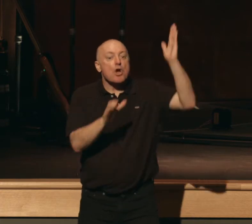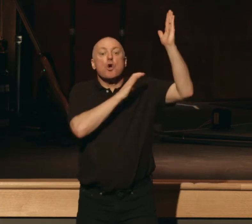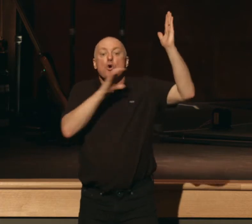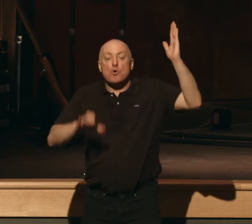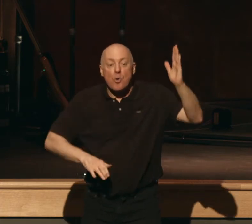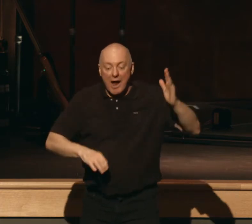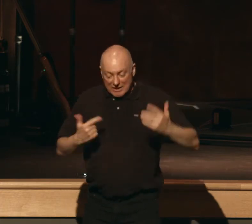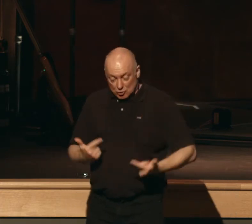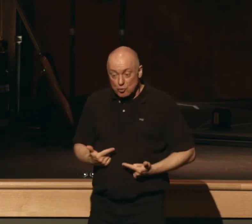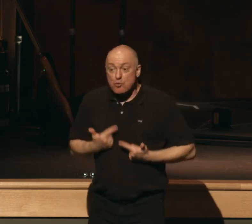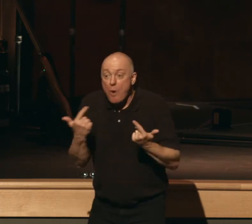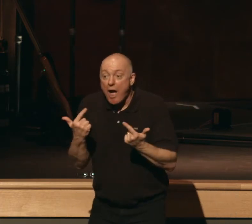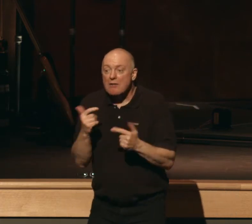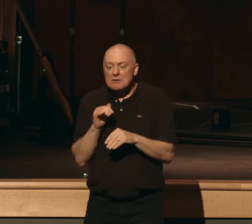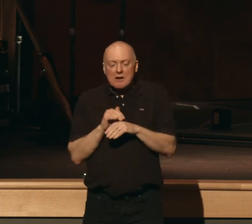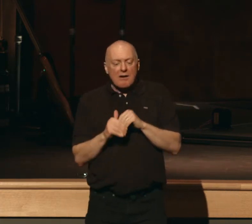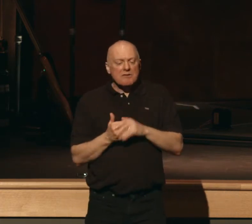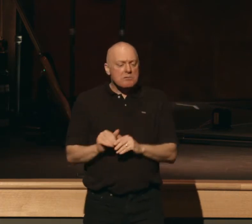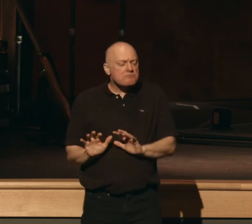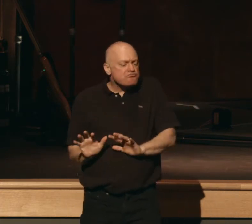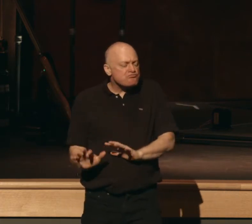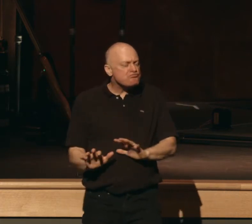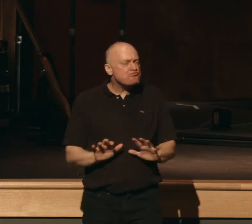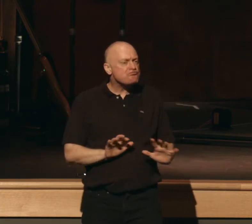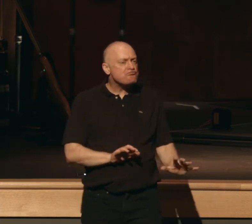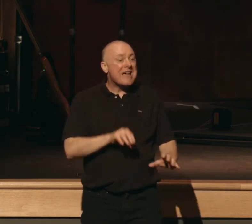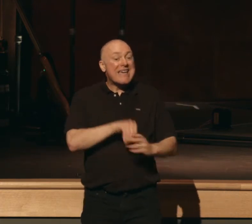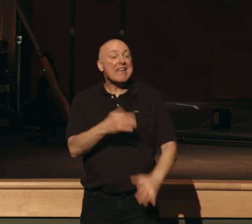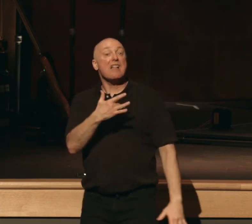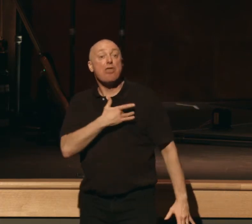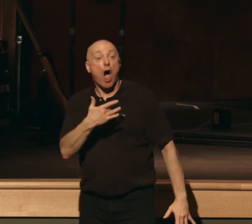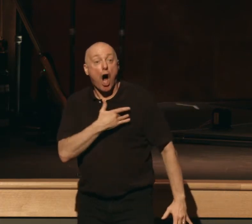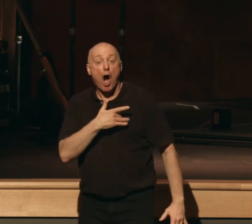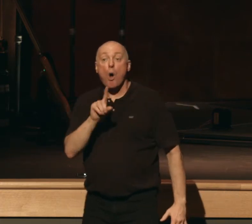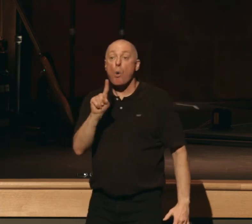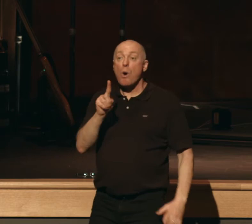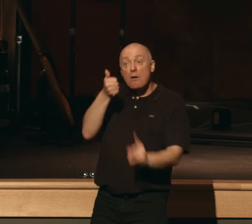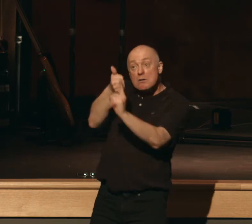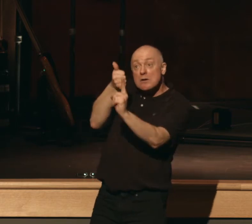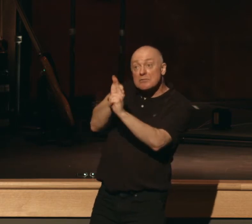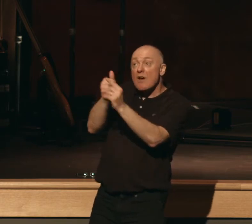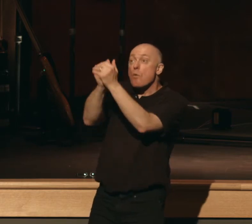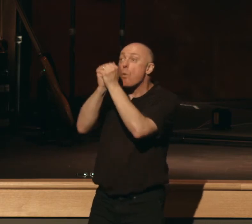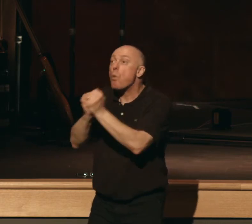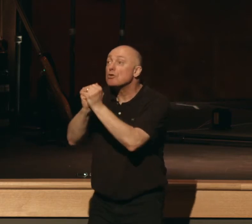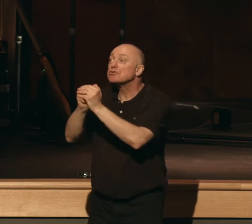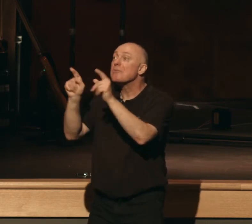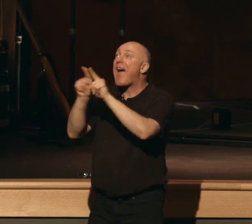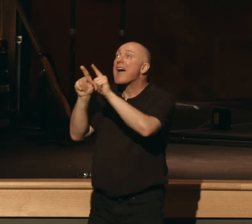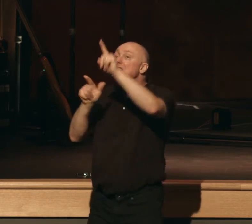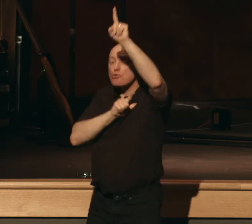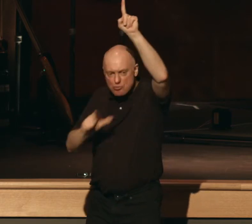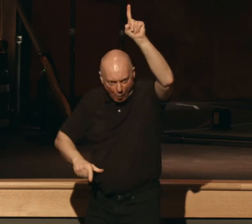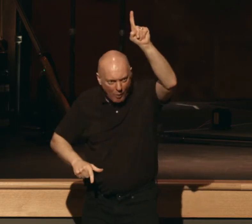Christ dwells comfortably in the heart where he is worshiped as